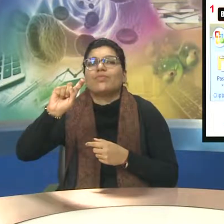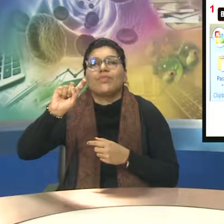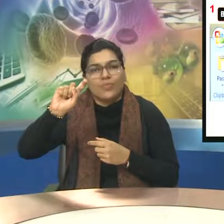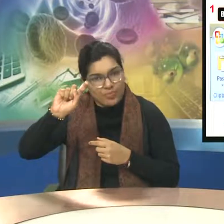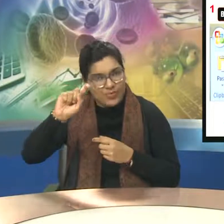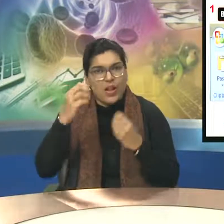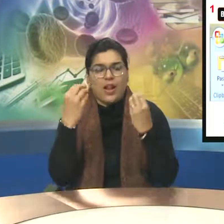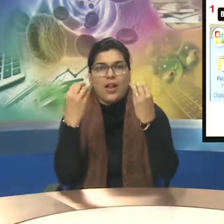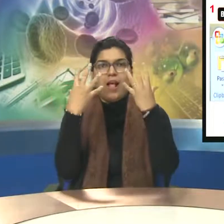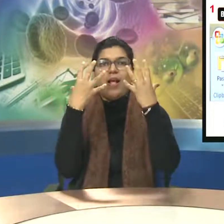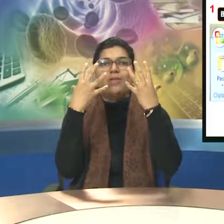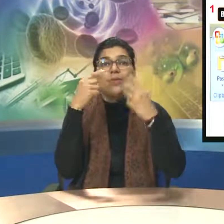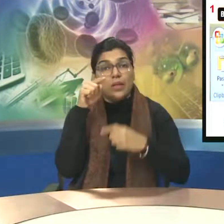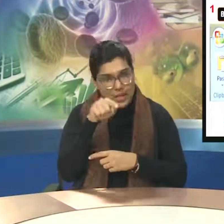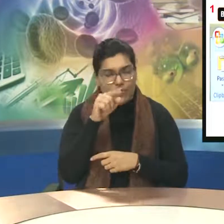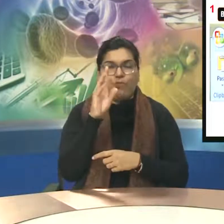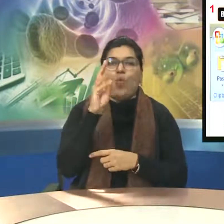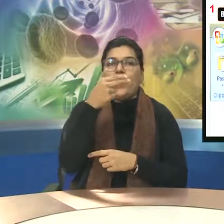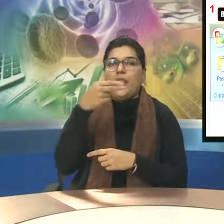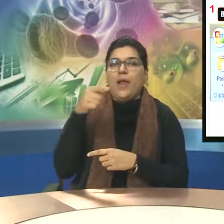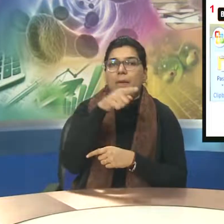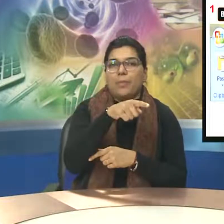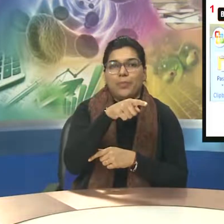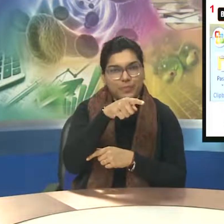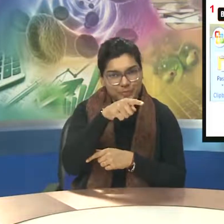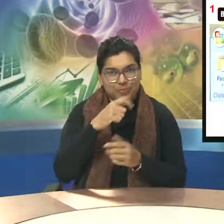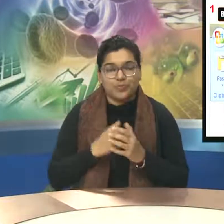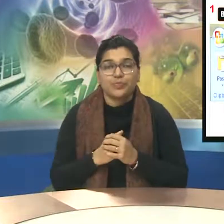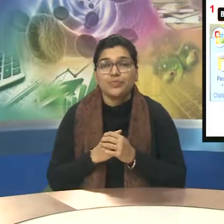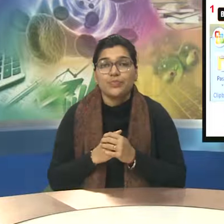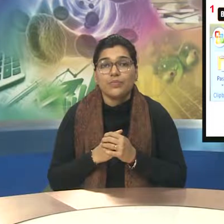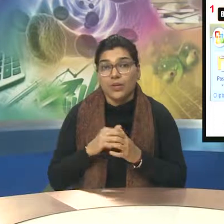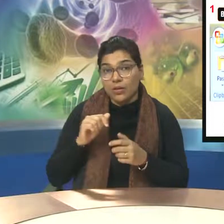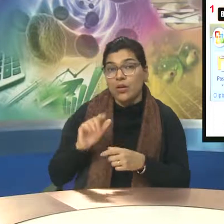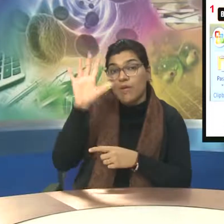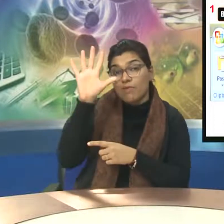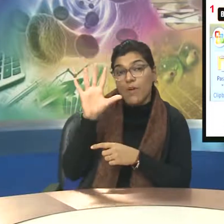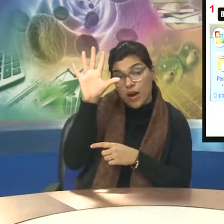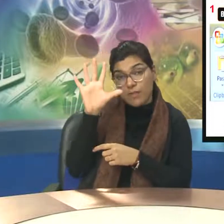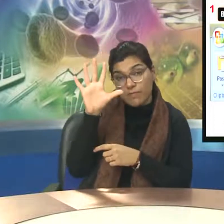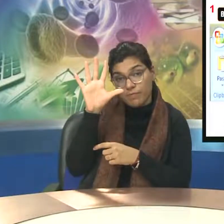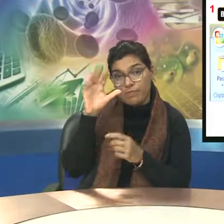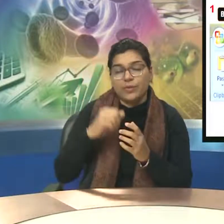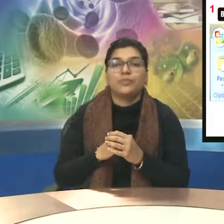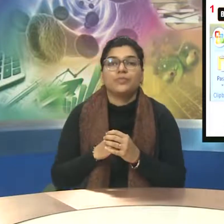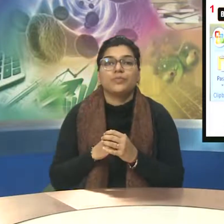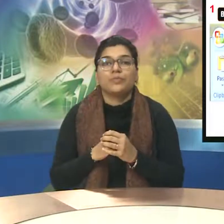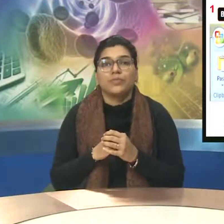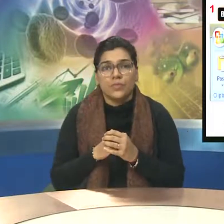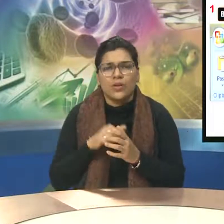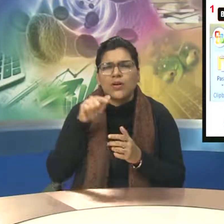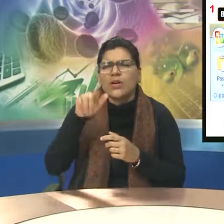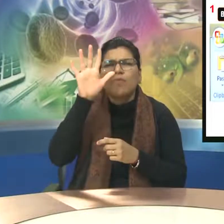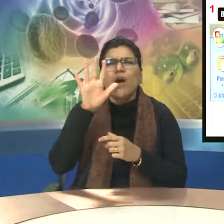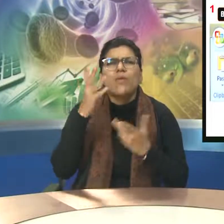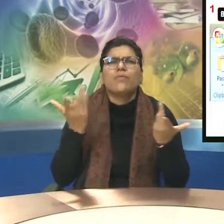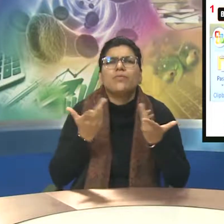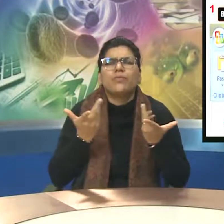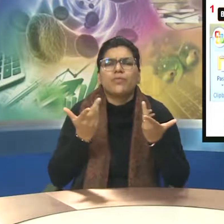Similarly, from the starting point to the point where we mark the para